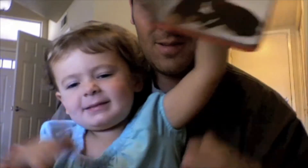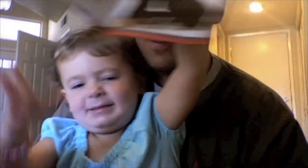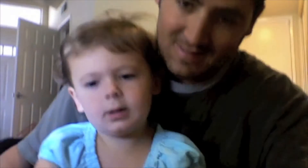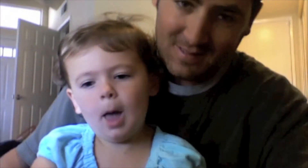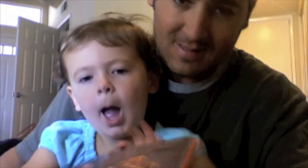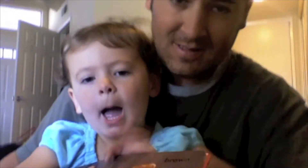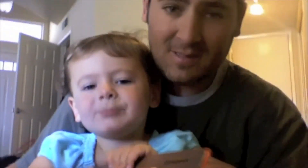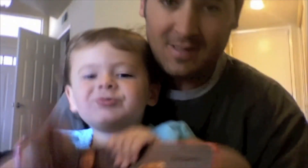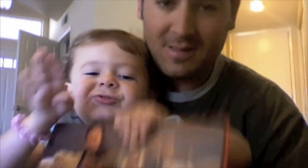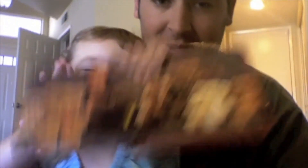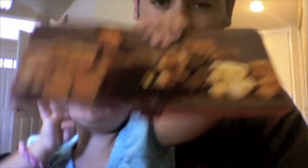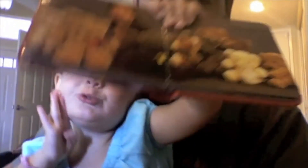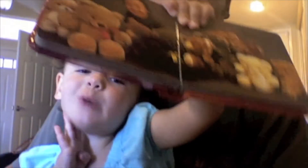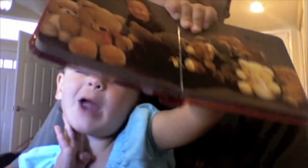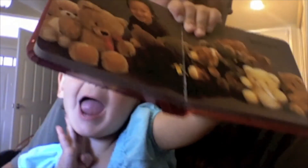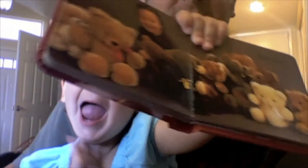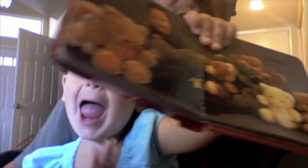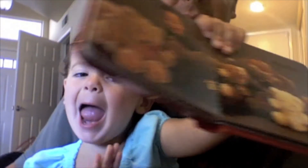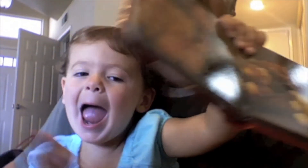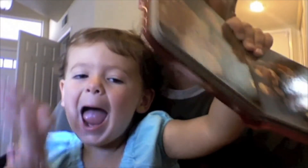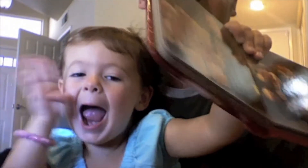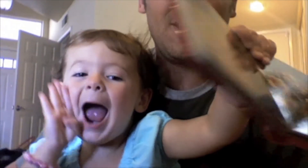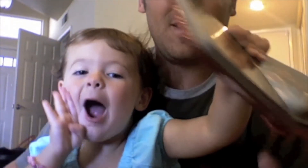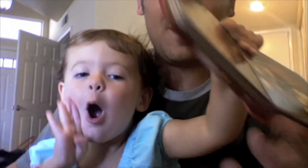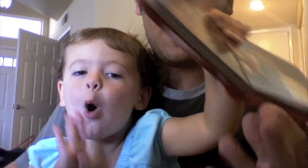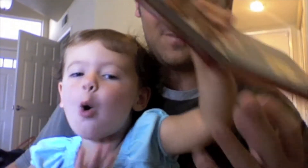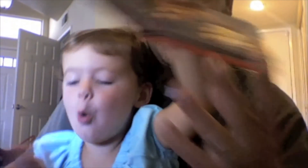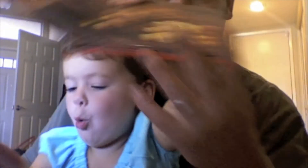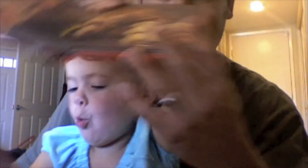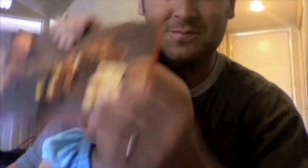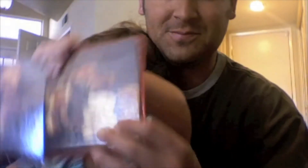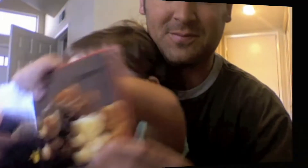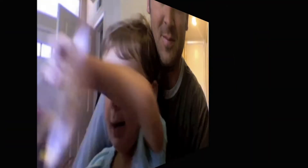innate sensitivity to the patterning of sign language.